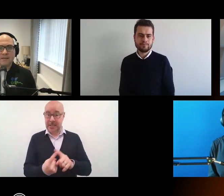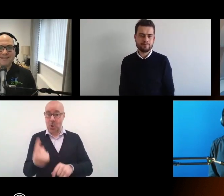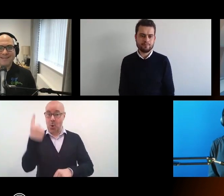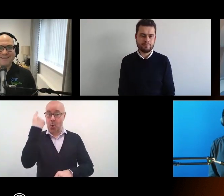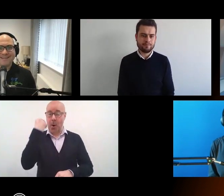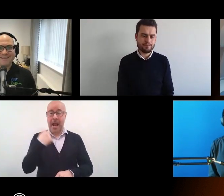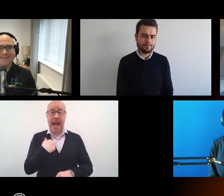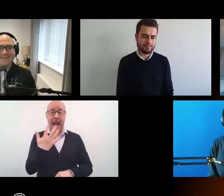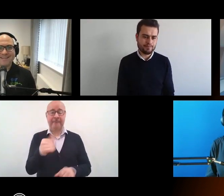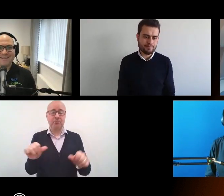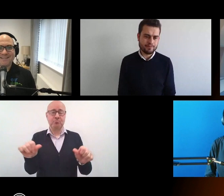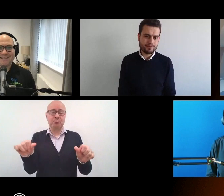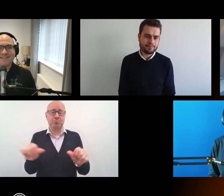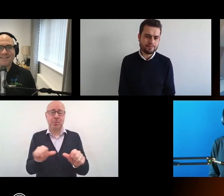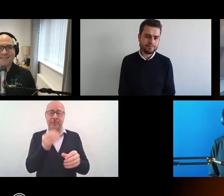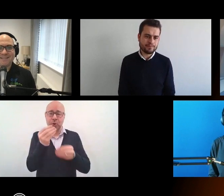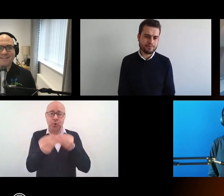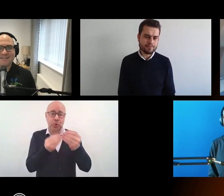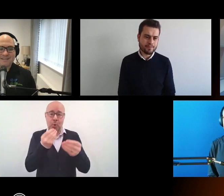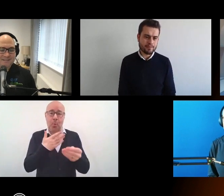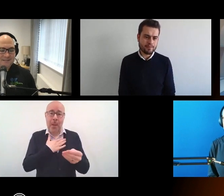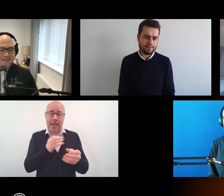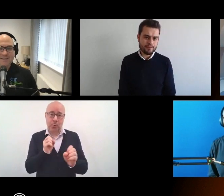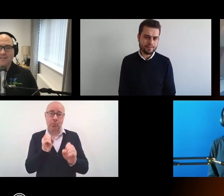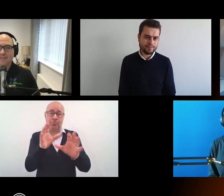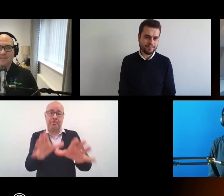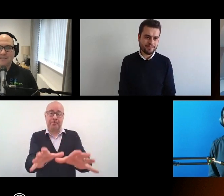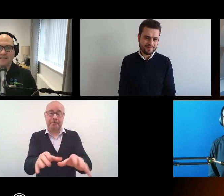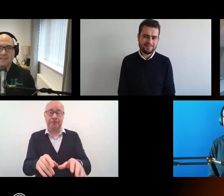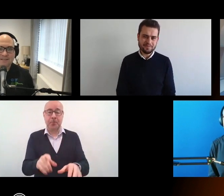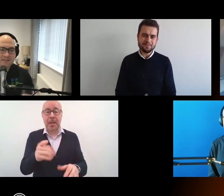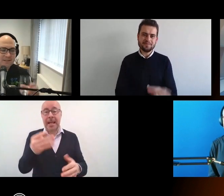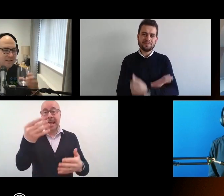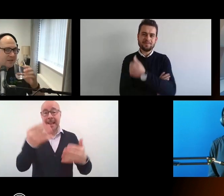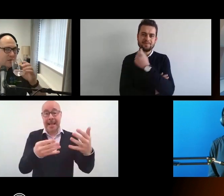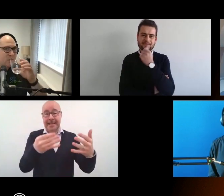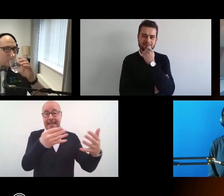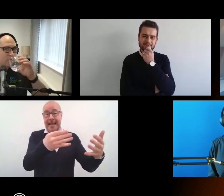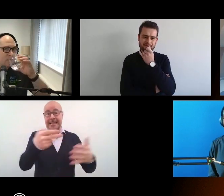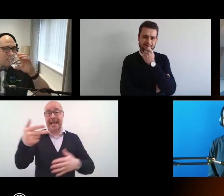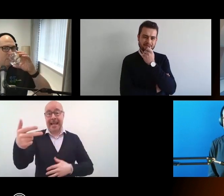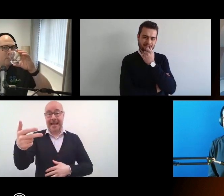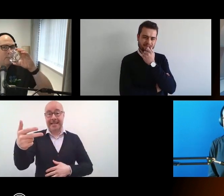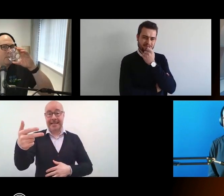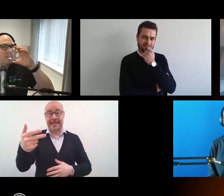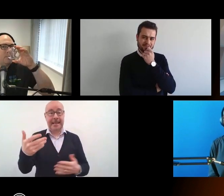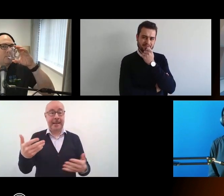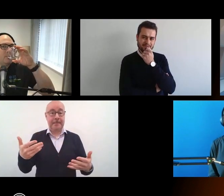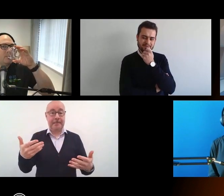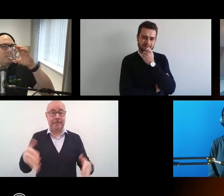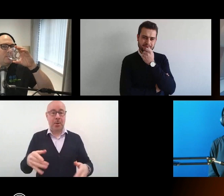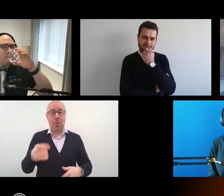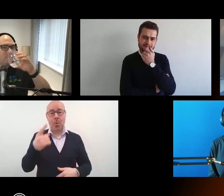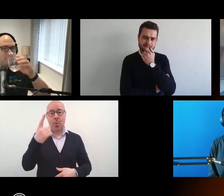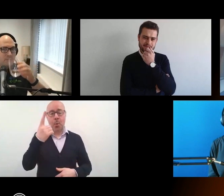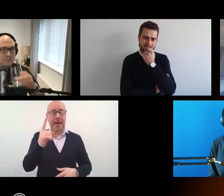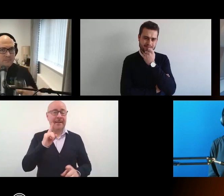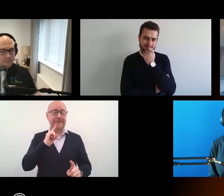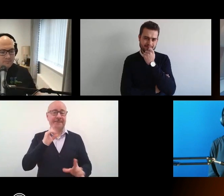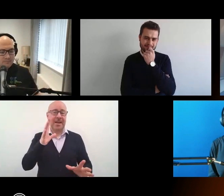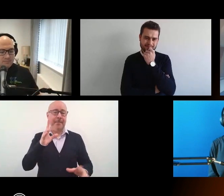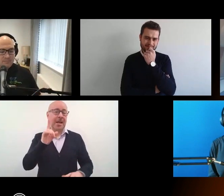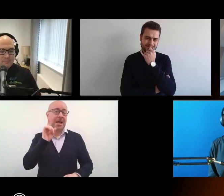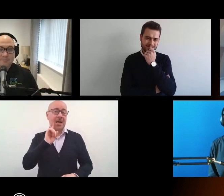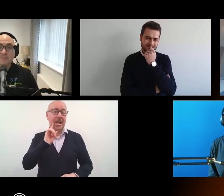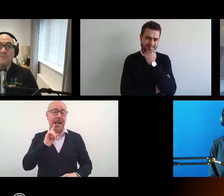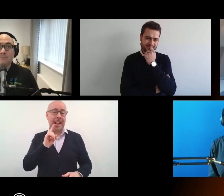brief story with you, James, in 1998, okay, there was a really famous guild band called the Spice